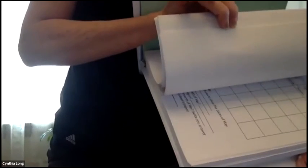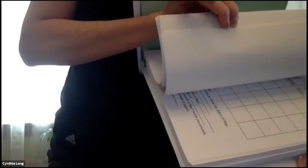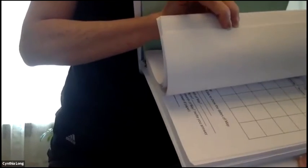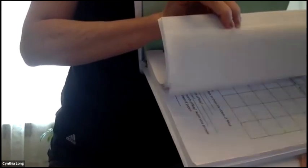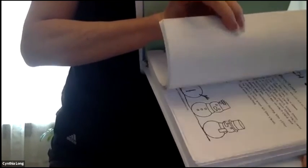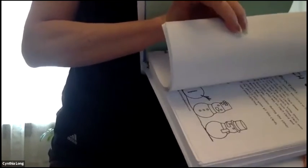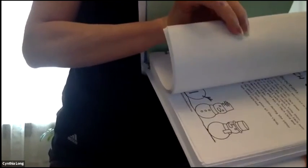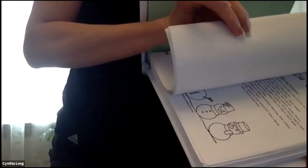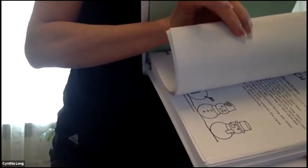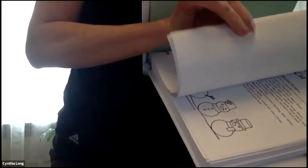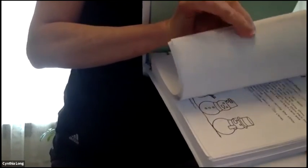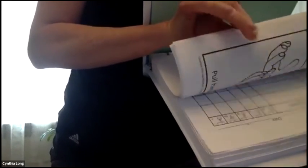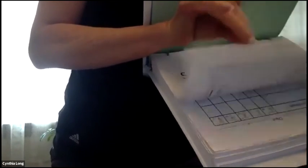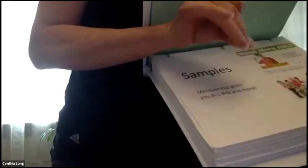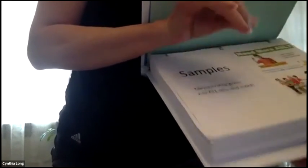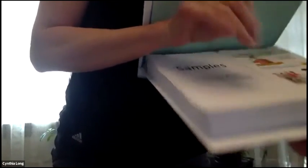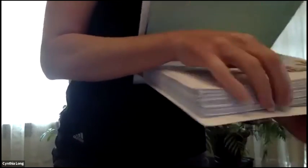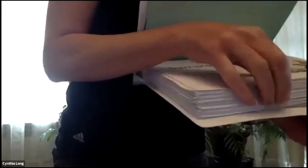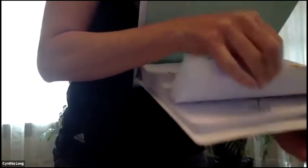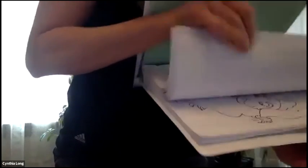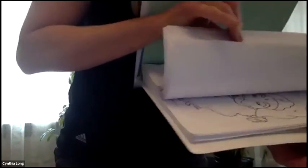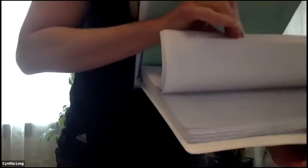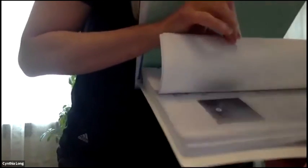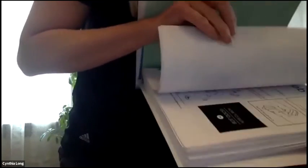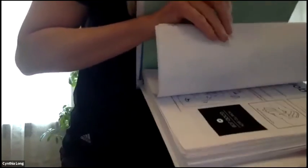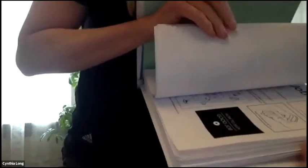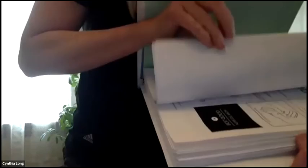I can't even,